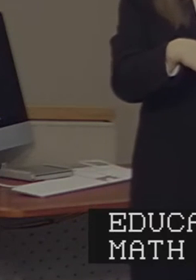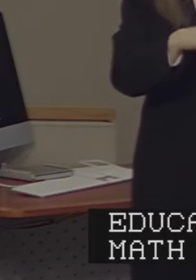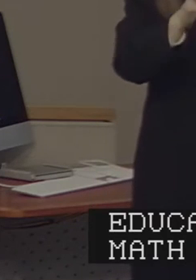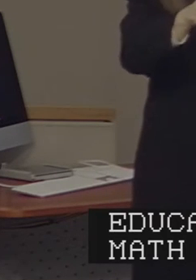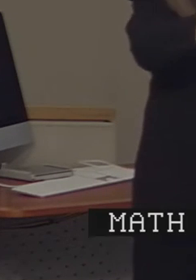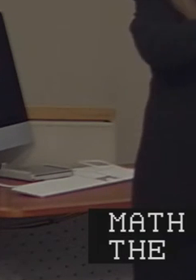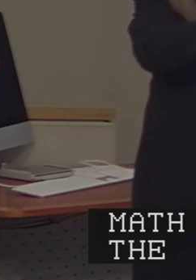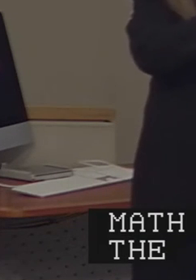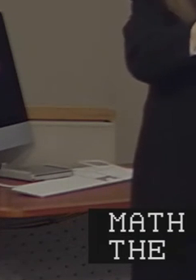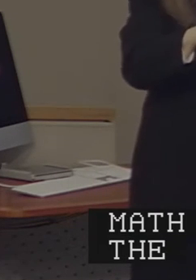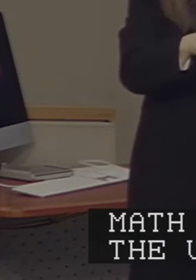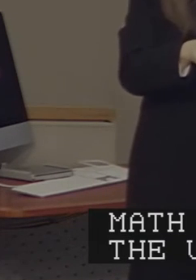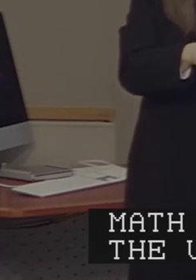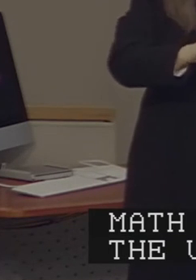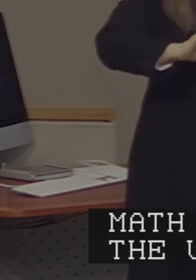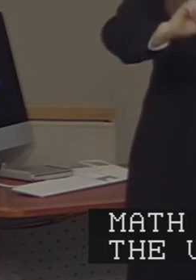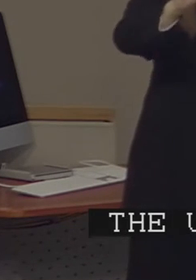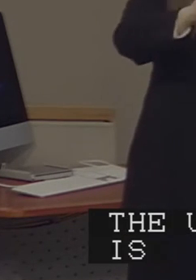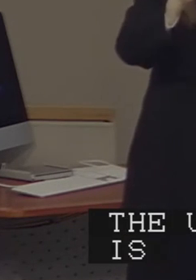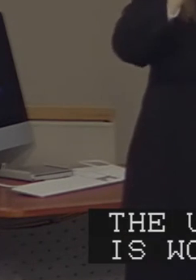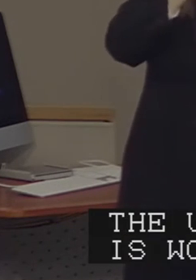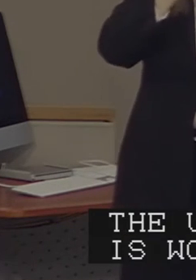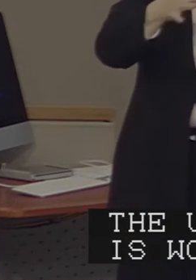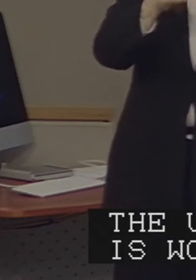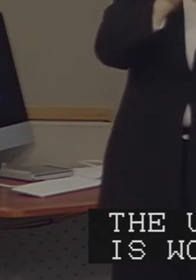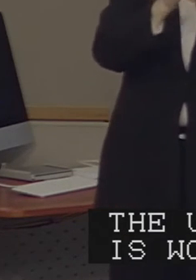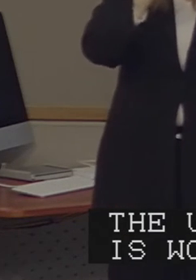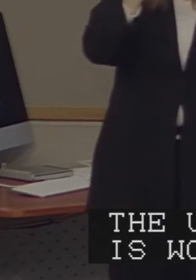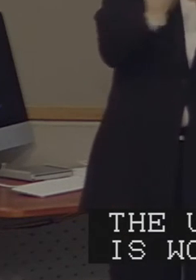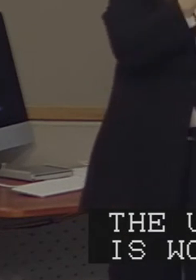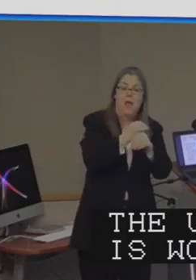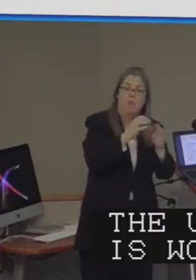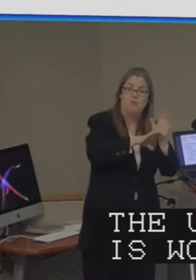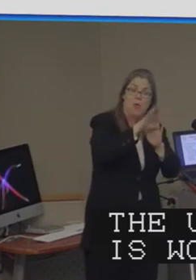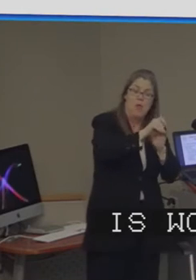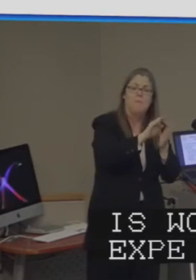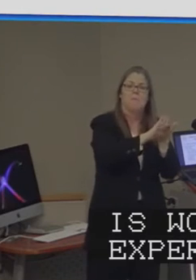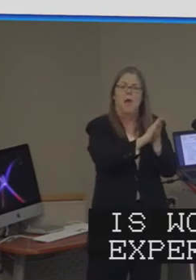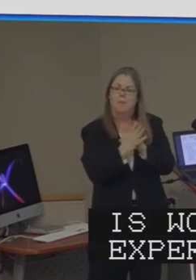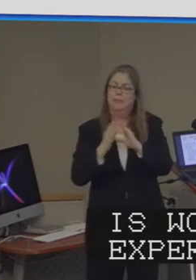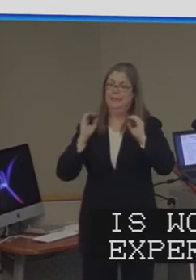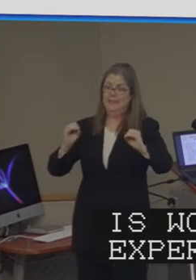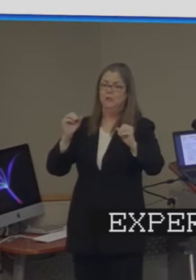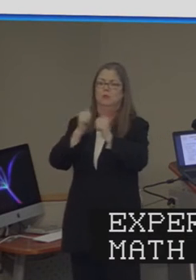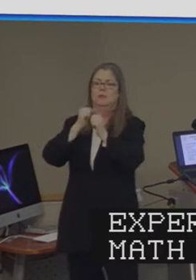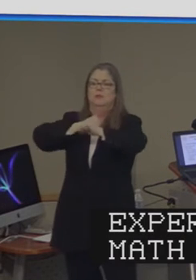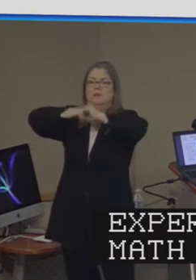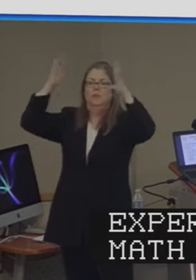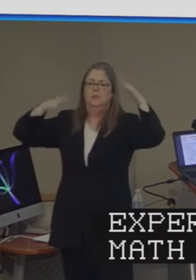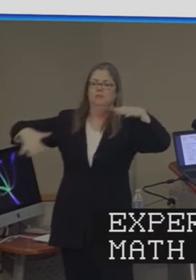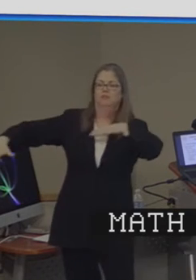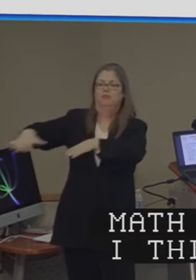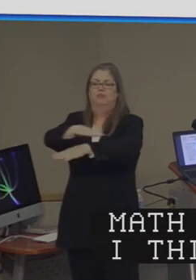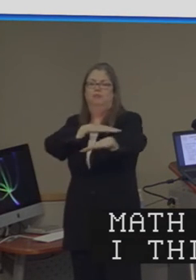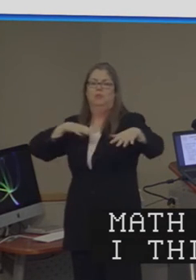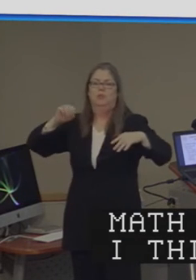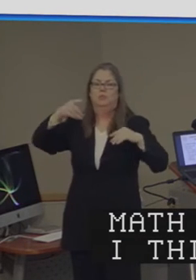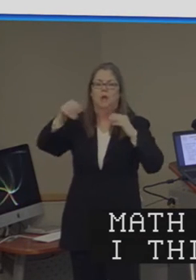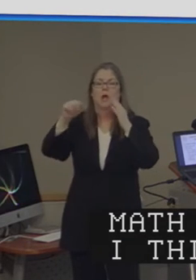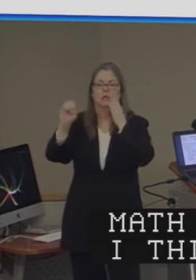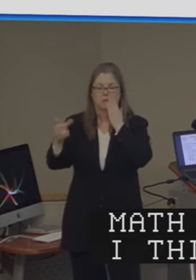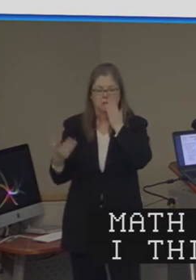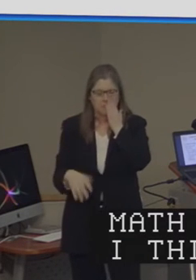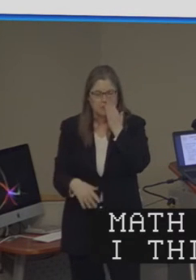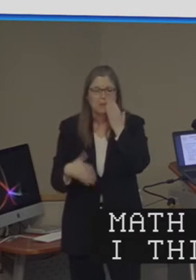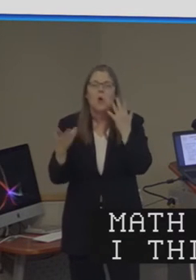some real experiments in spatializing the math curriculum. I think we will know more soon about whether